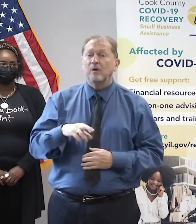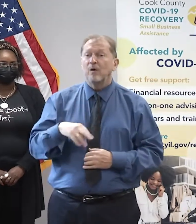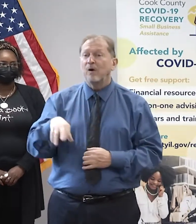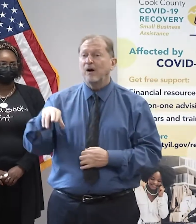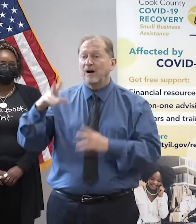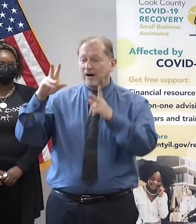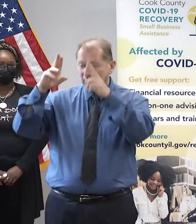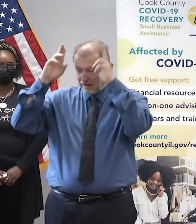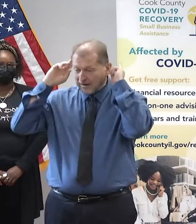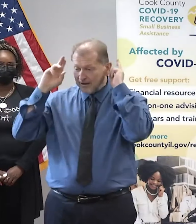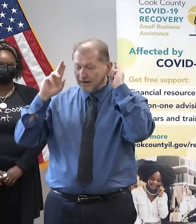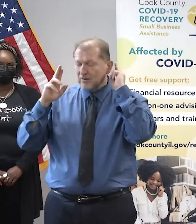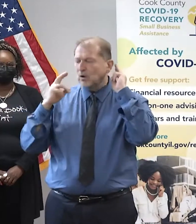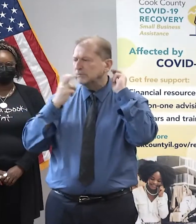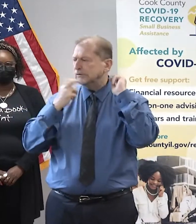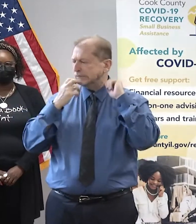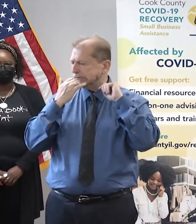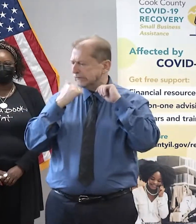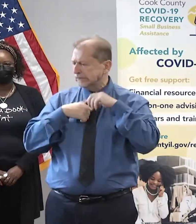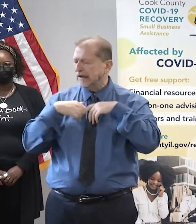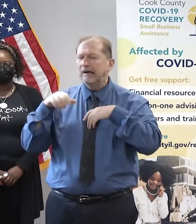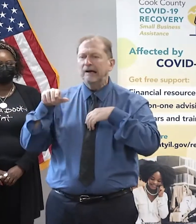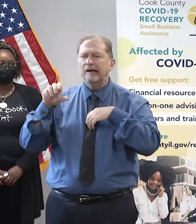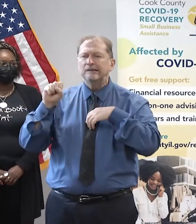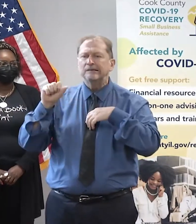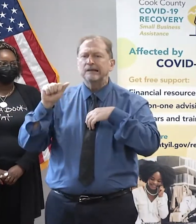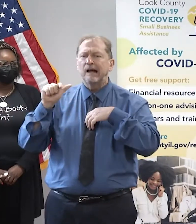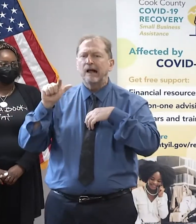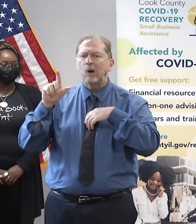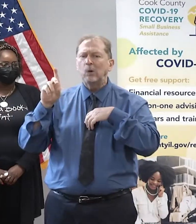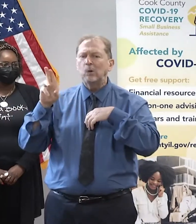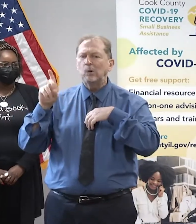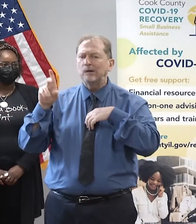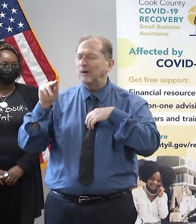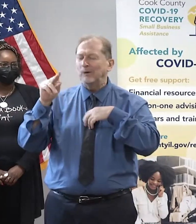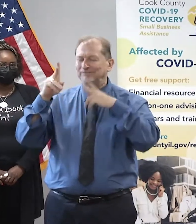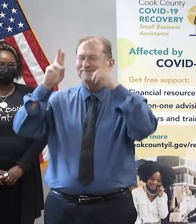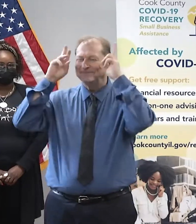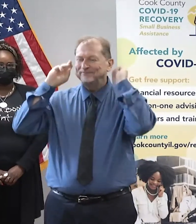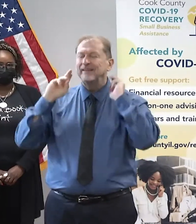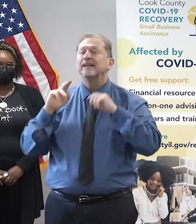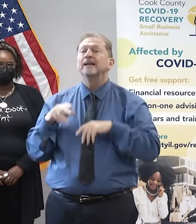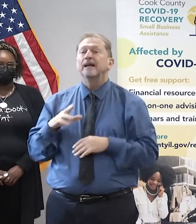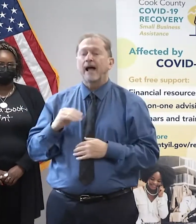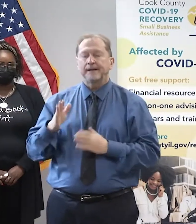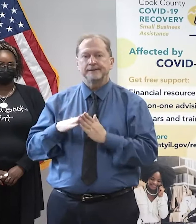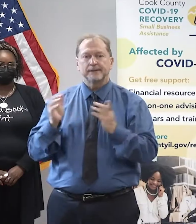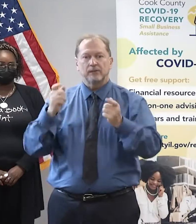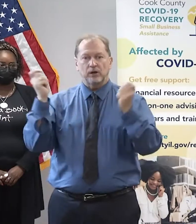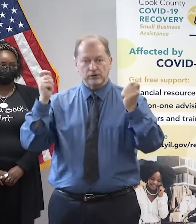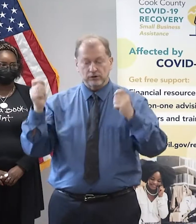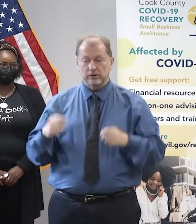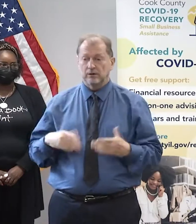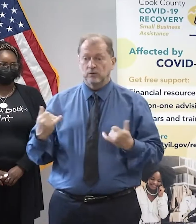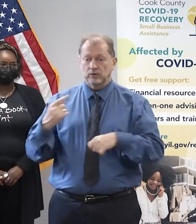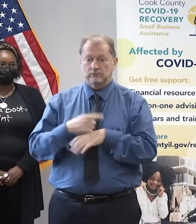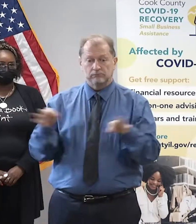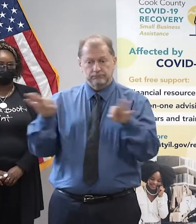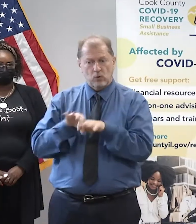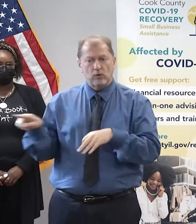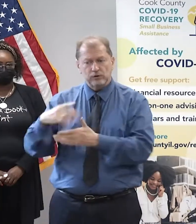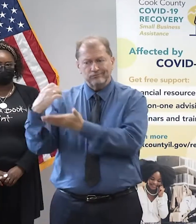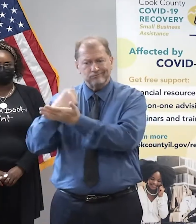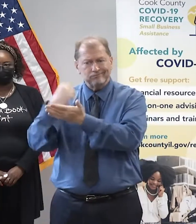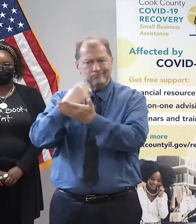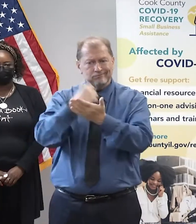salon, or local storefront in celebration of Small Business Week. Today and every time you are able to do